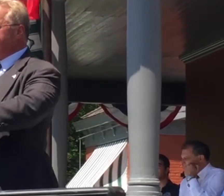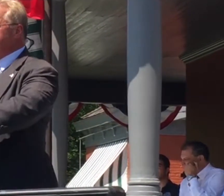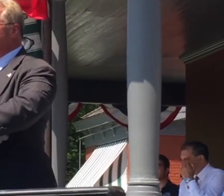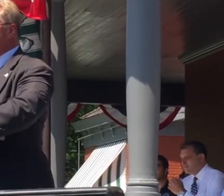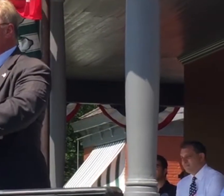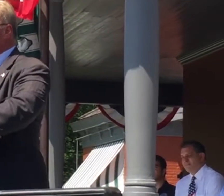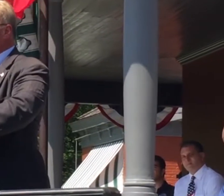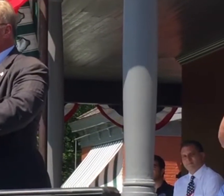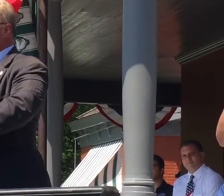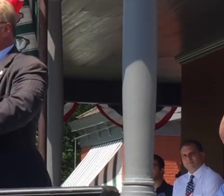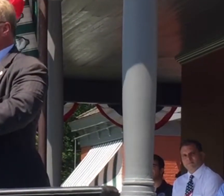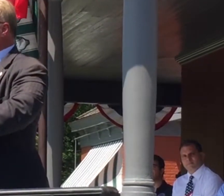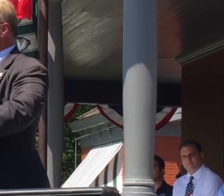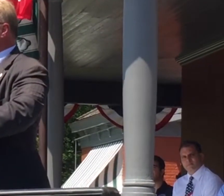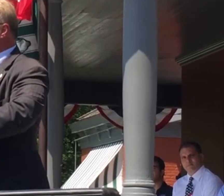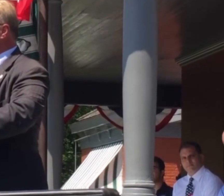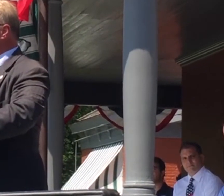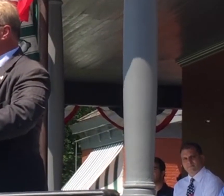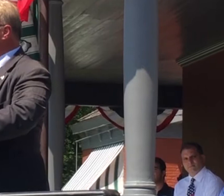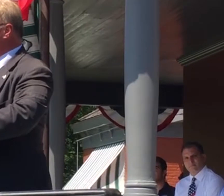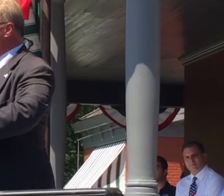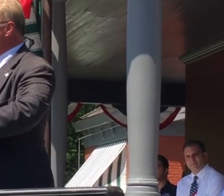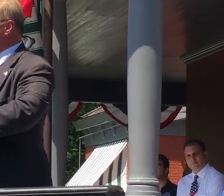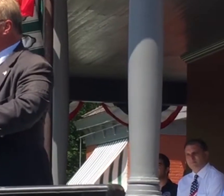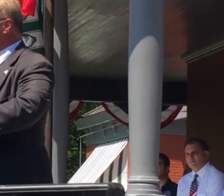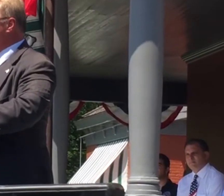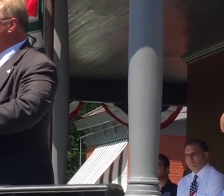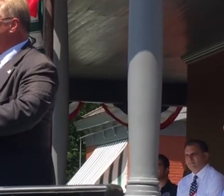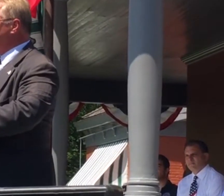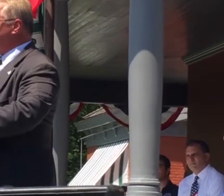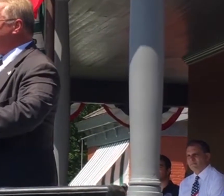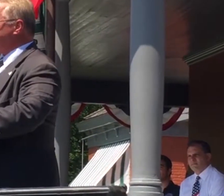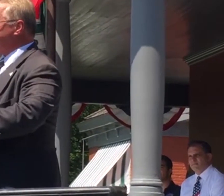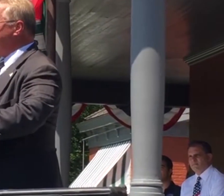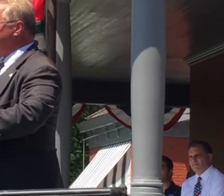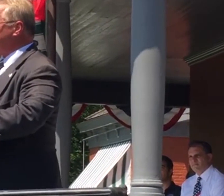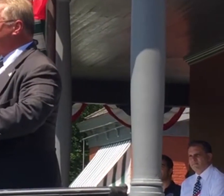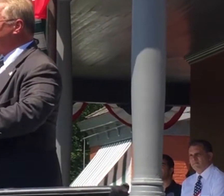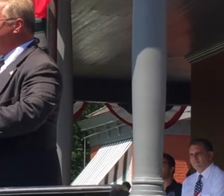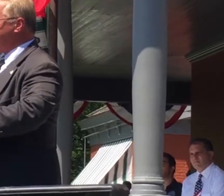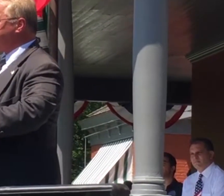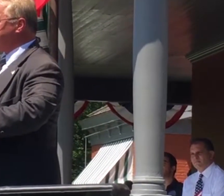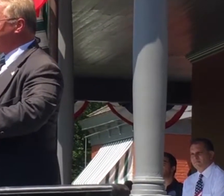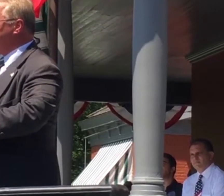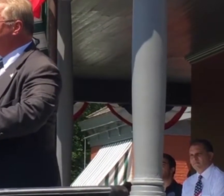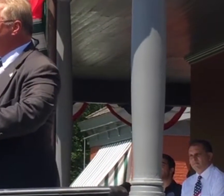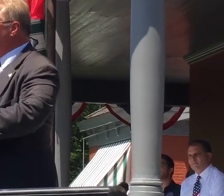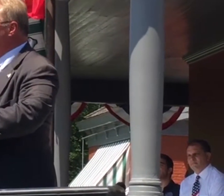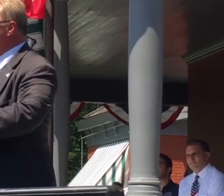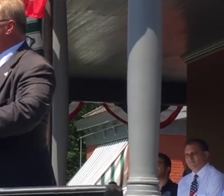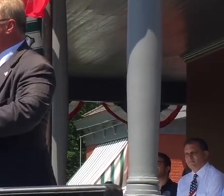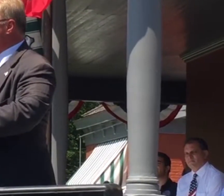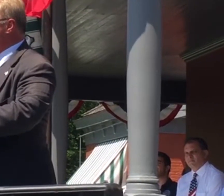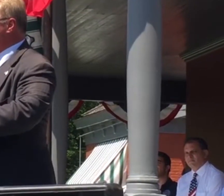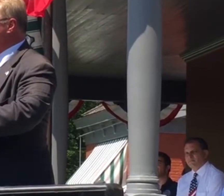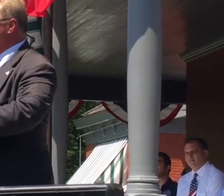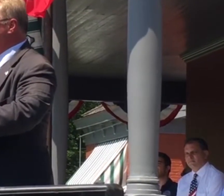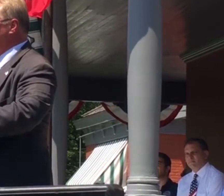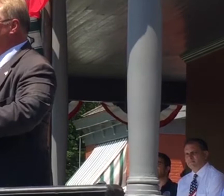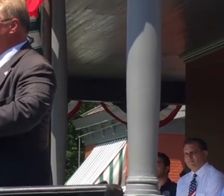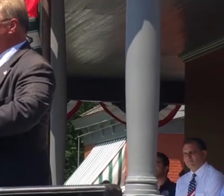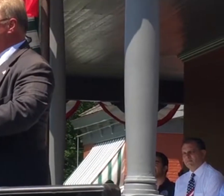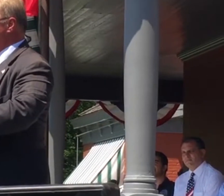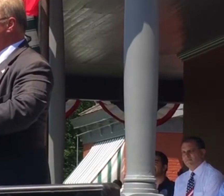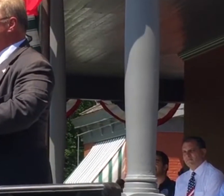nothing more than his cane, famously stating when they realized they were about 2,000 yards off the mark that, "Gentlemen, the war